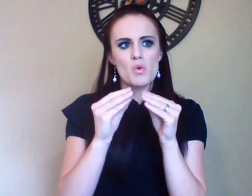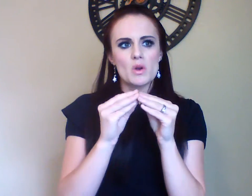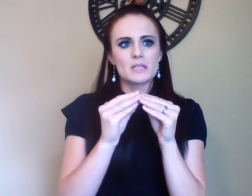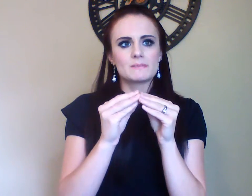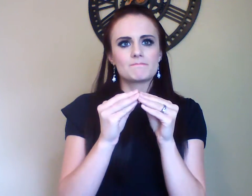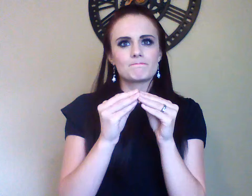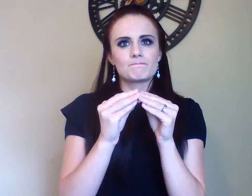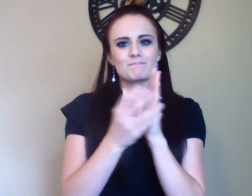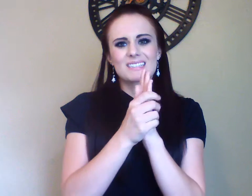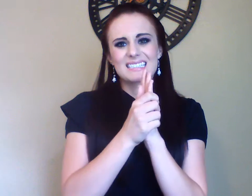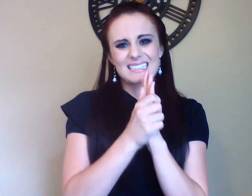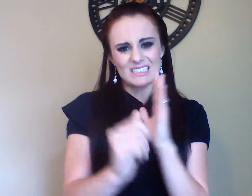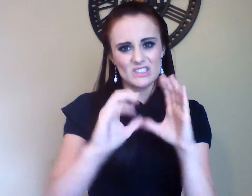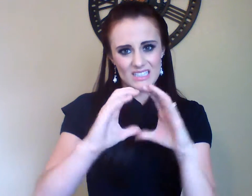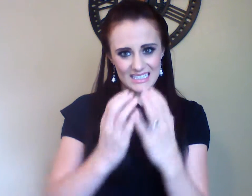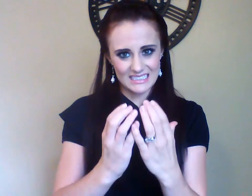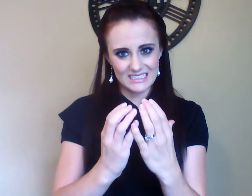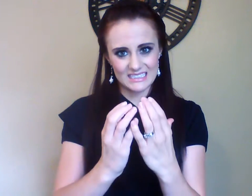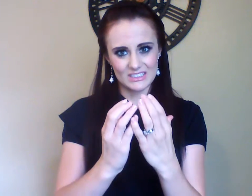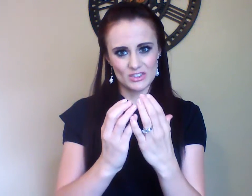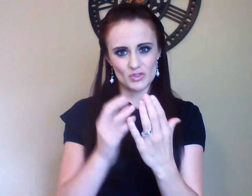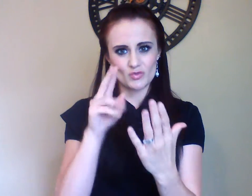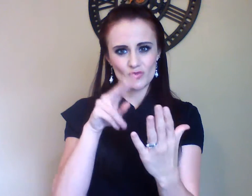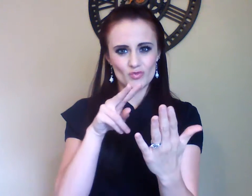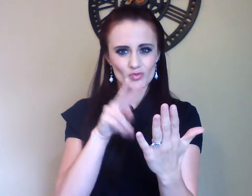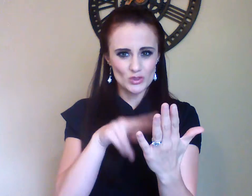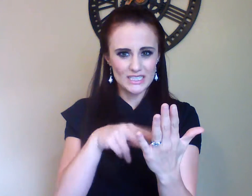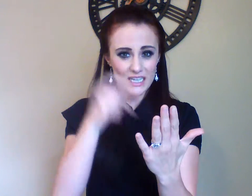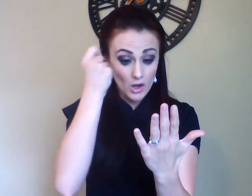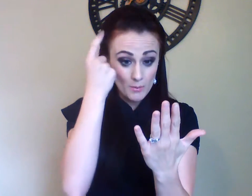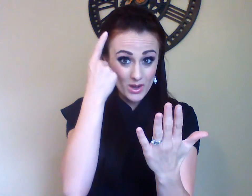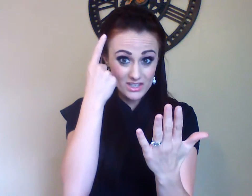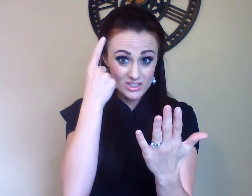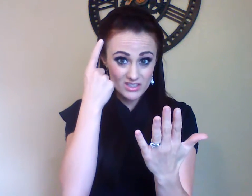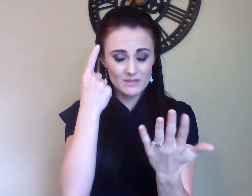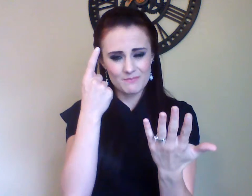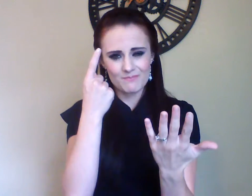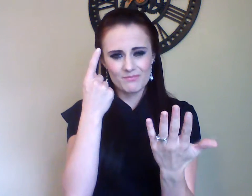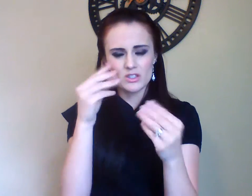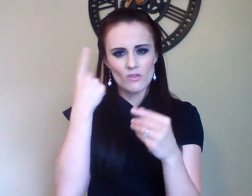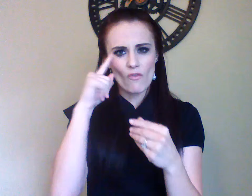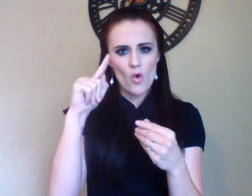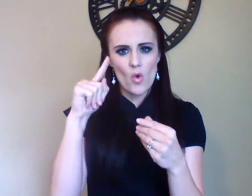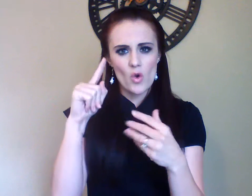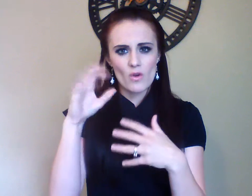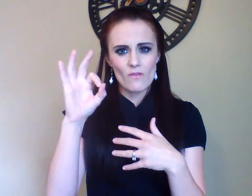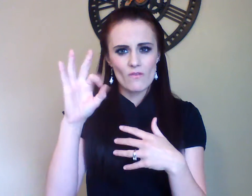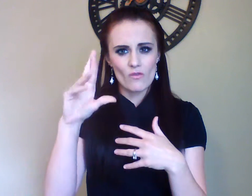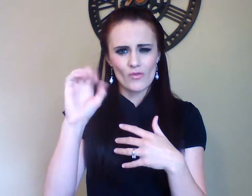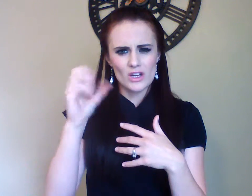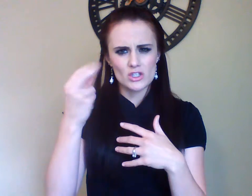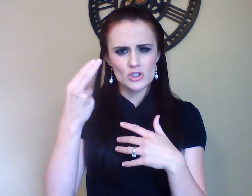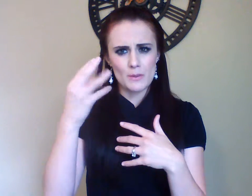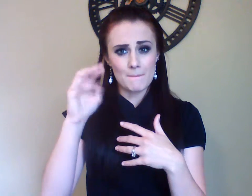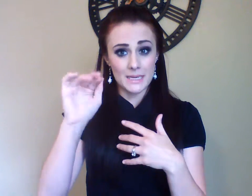reading comprehension class, theoretically. Now, I do like to integrate some writing assignments, and so I do this